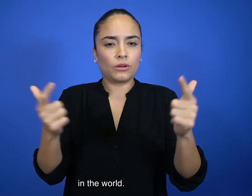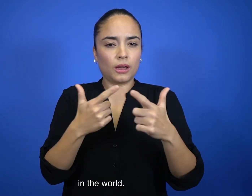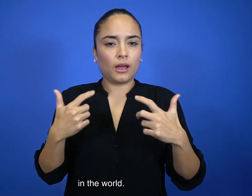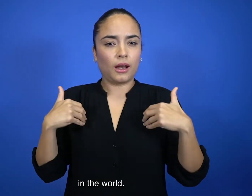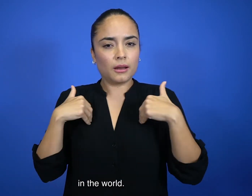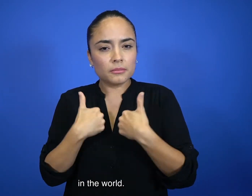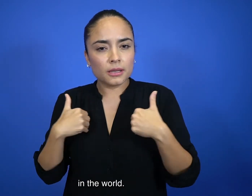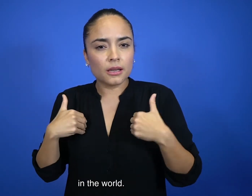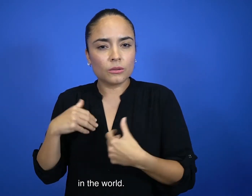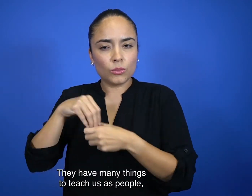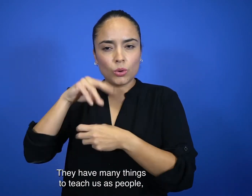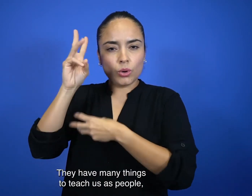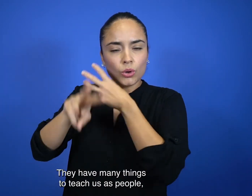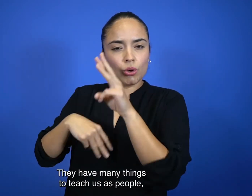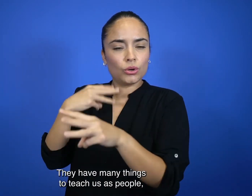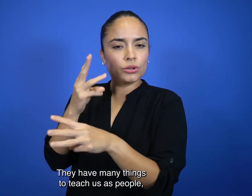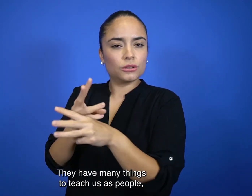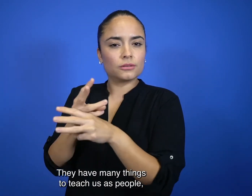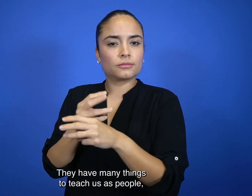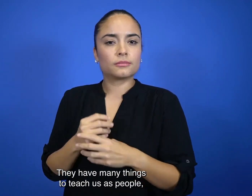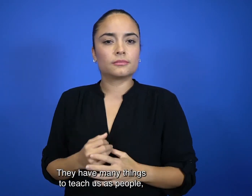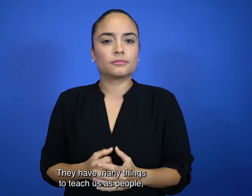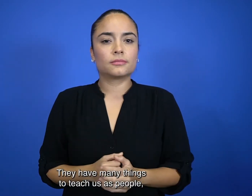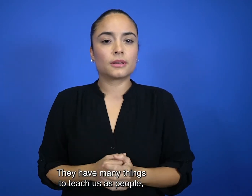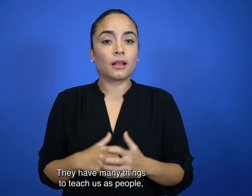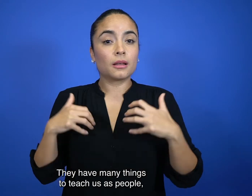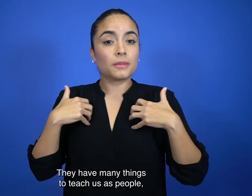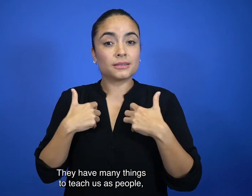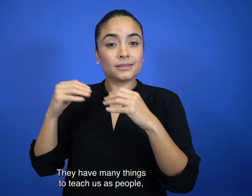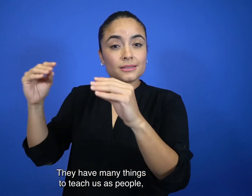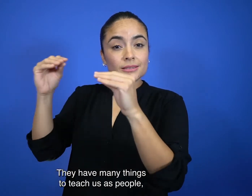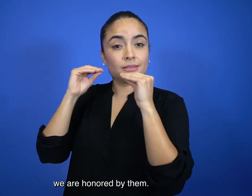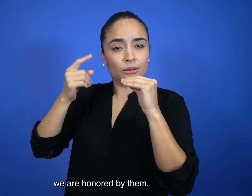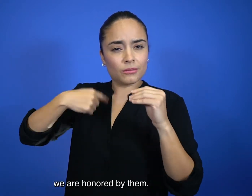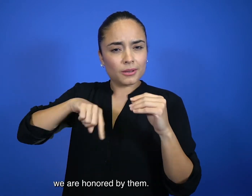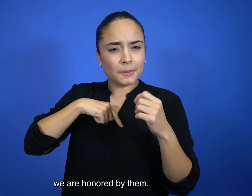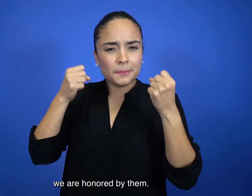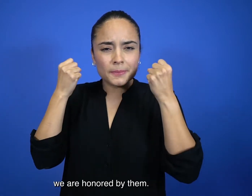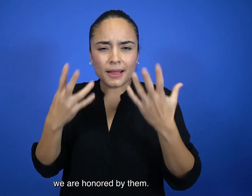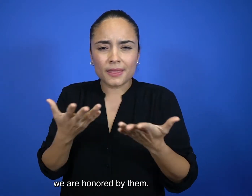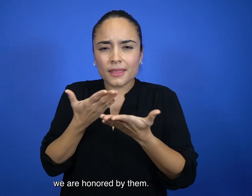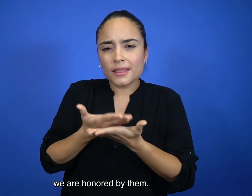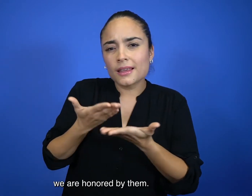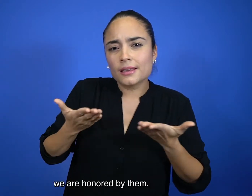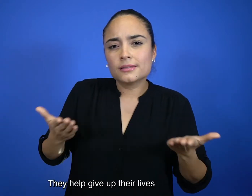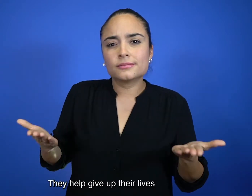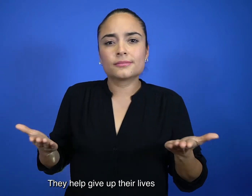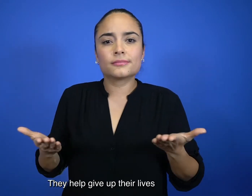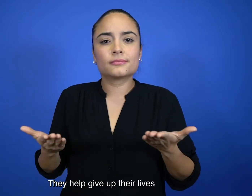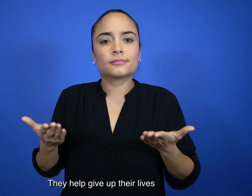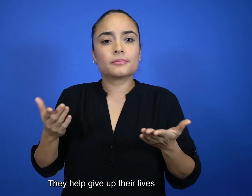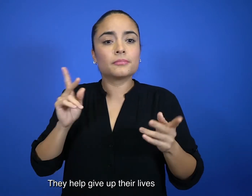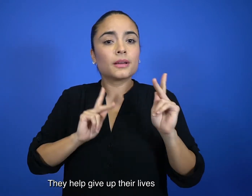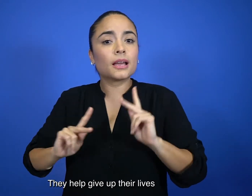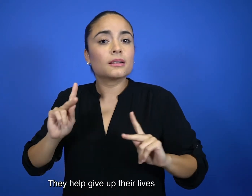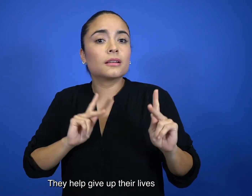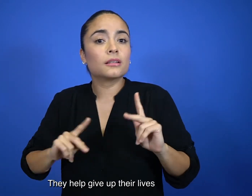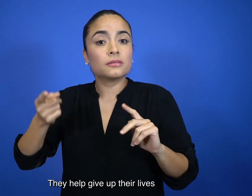world. They have many things to teach us as people. We are honored by them. They help give up their lives